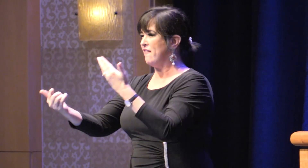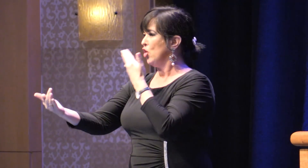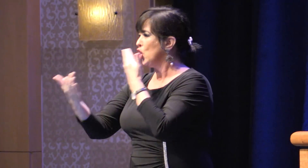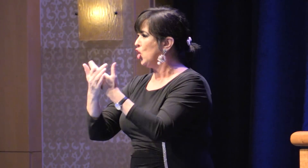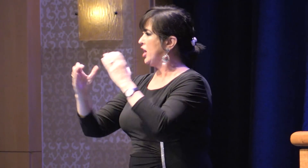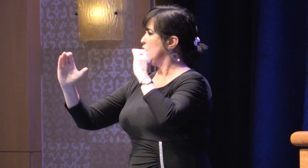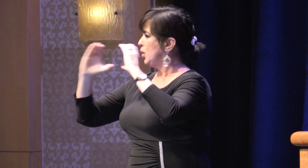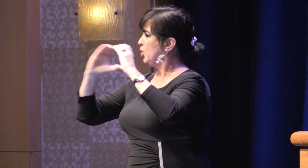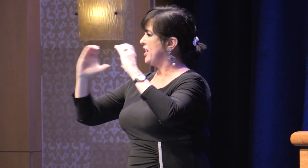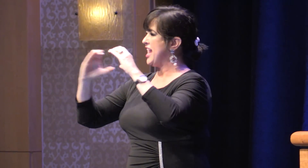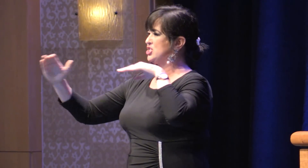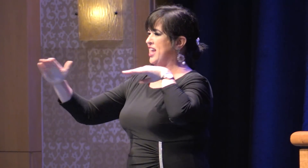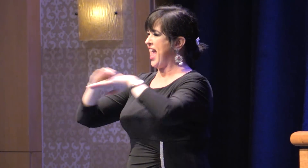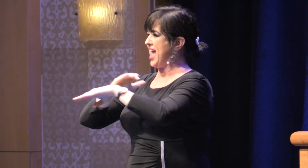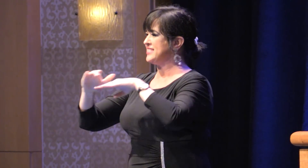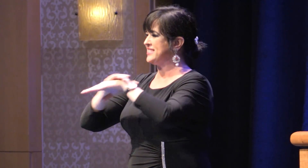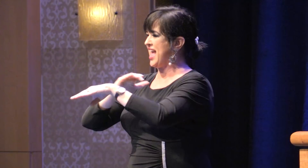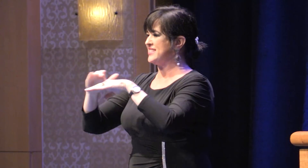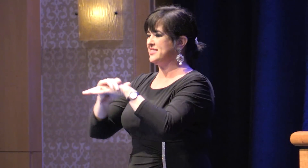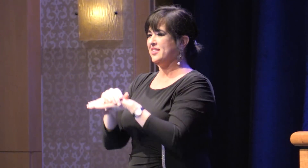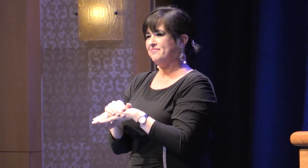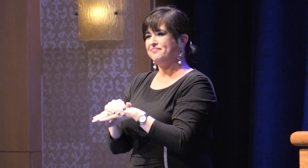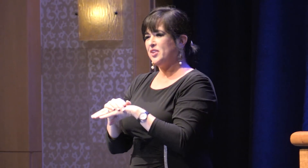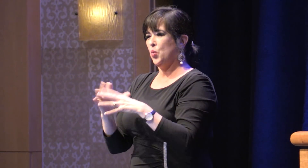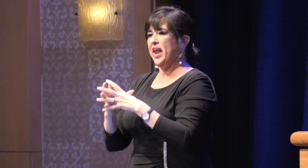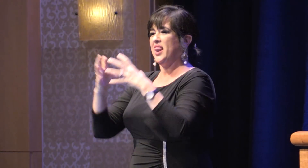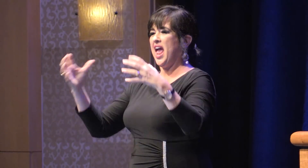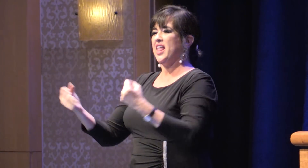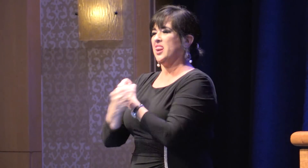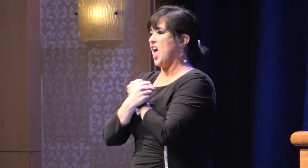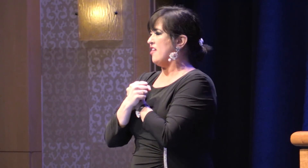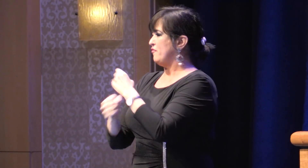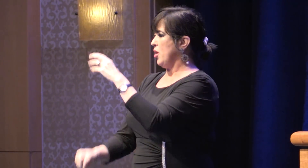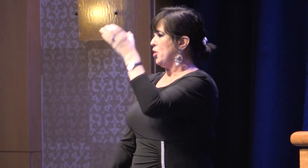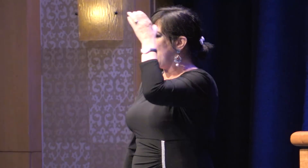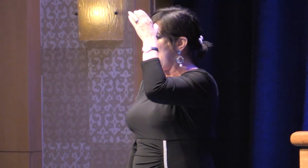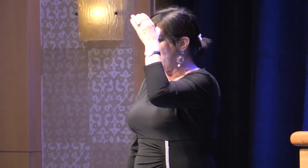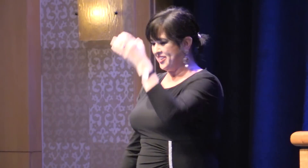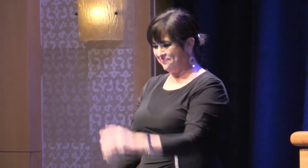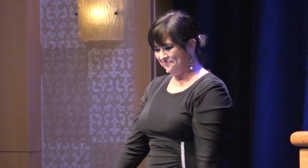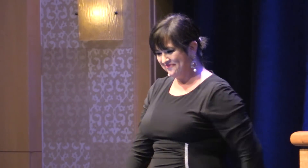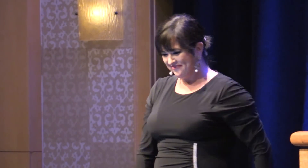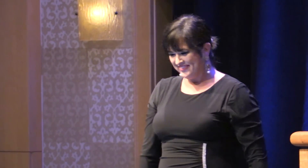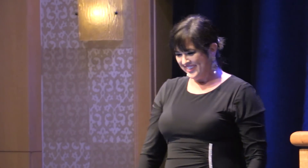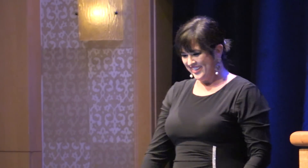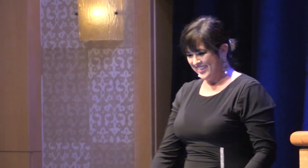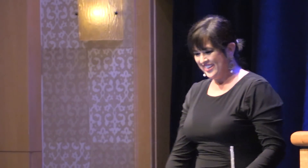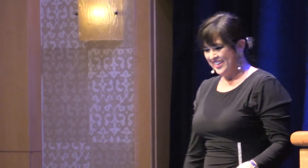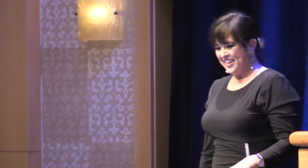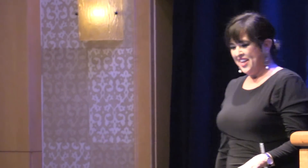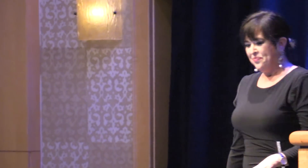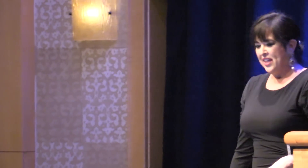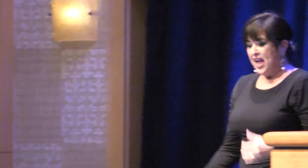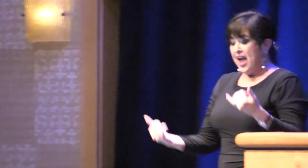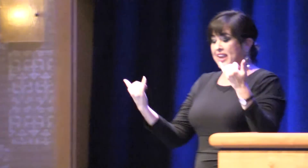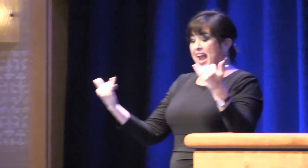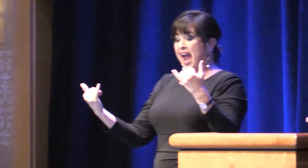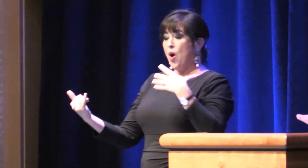about TDI's goals and missions and making sure that everyone in the room has equal access to communication. We love you, Claude.